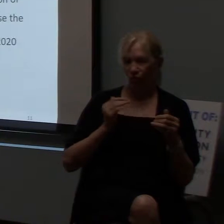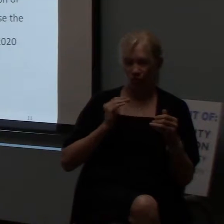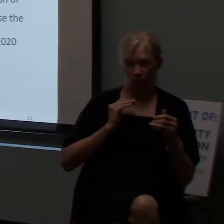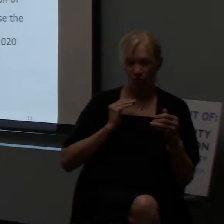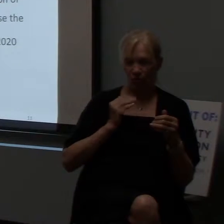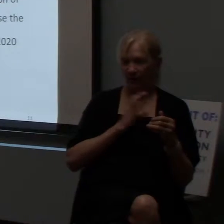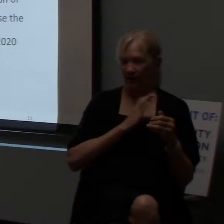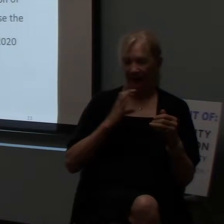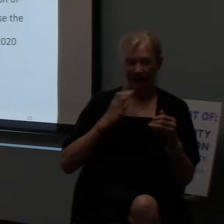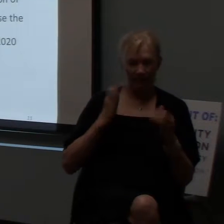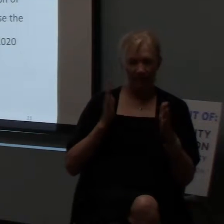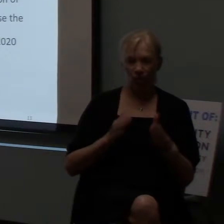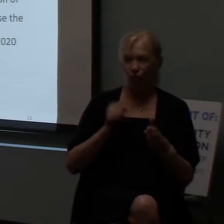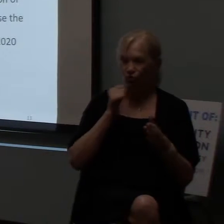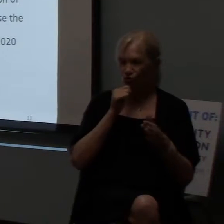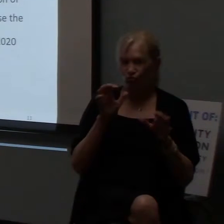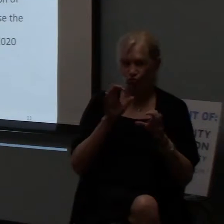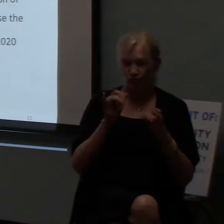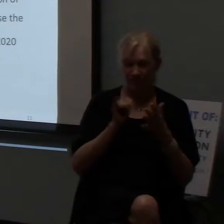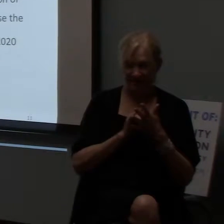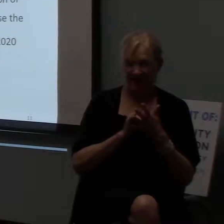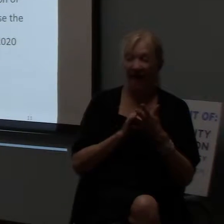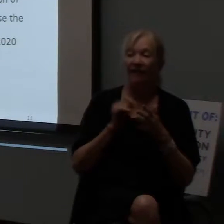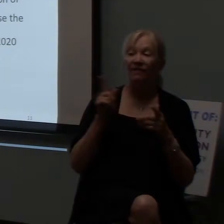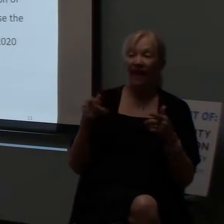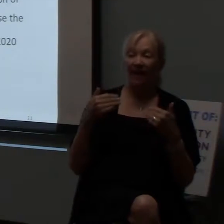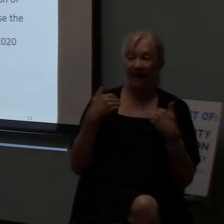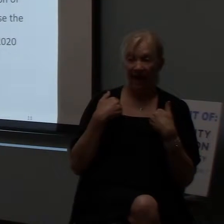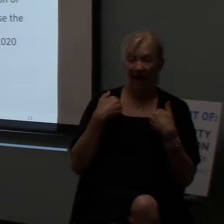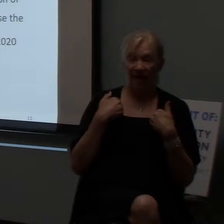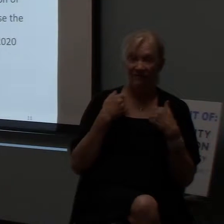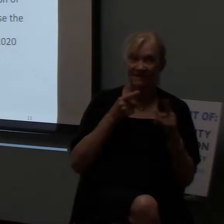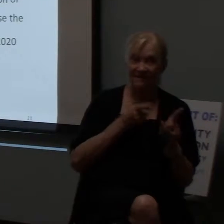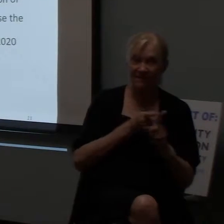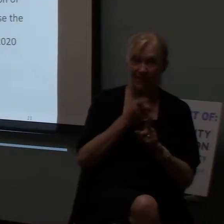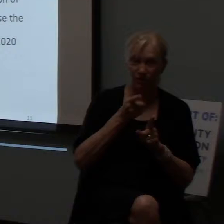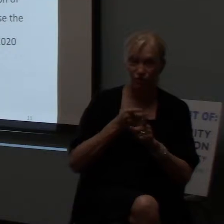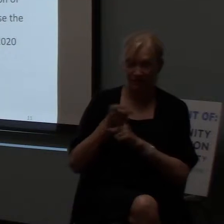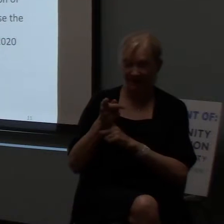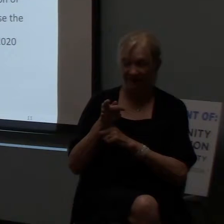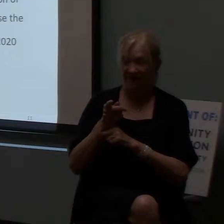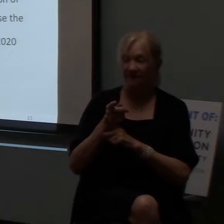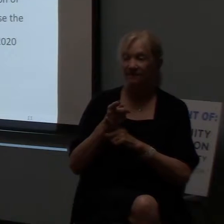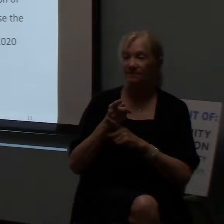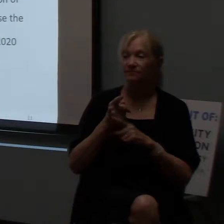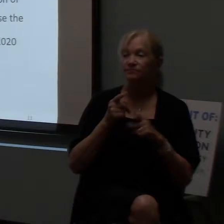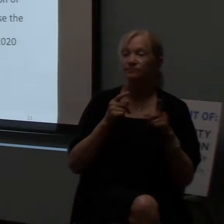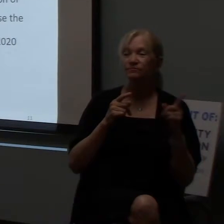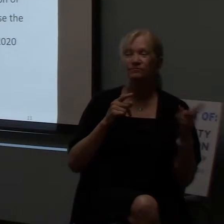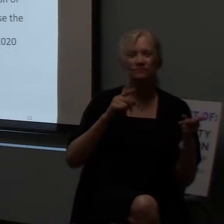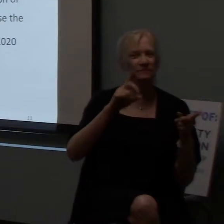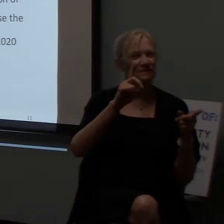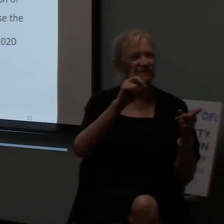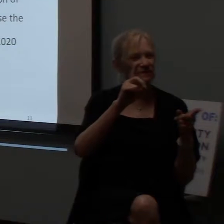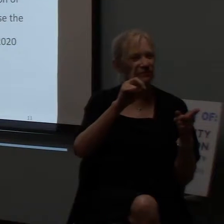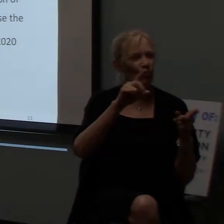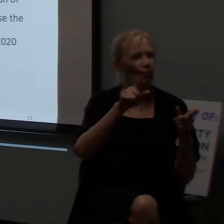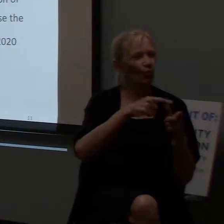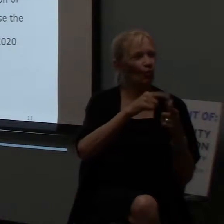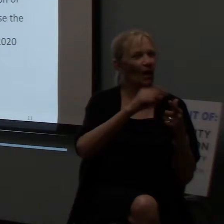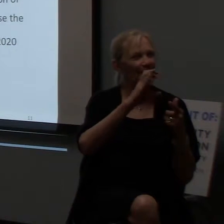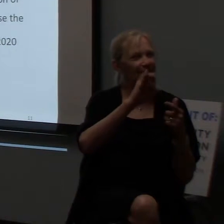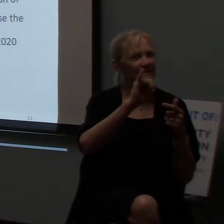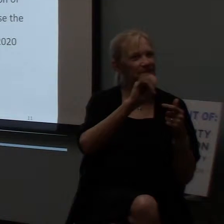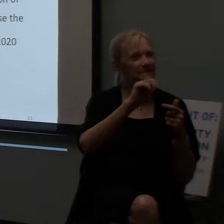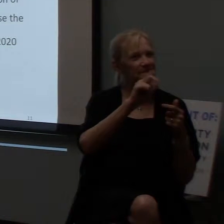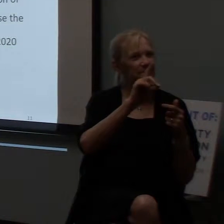that to that extent. They do, however, have specialties. So for example, when Cindy Domenico was a commissioner, she was very